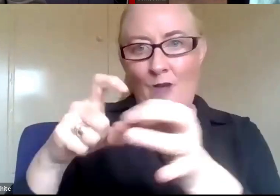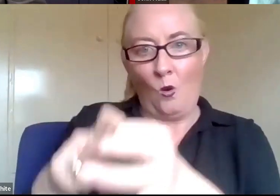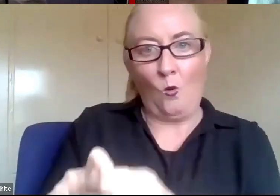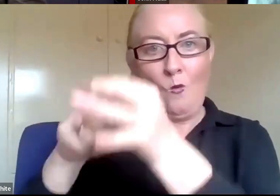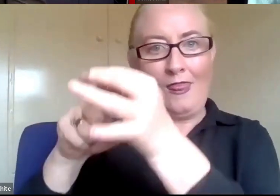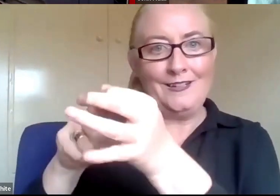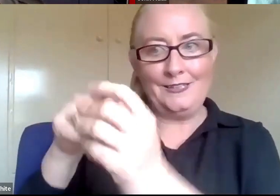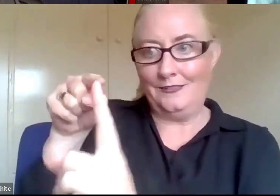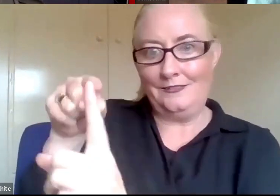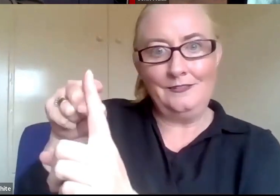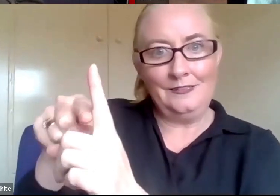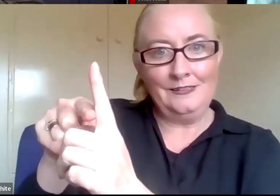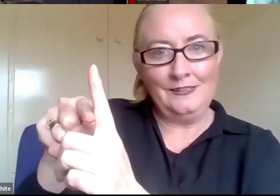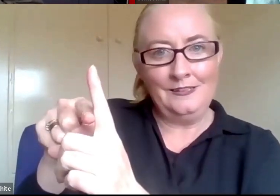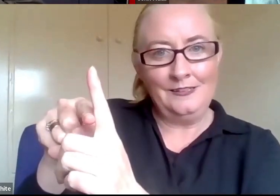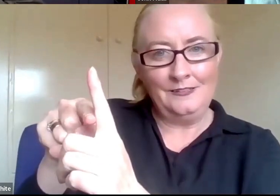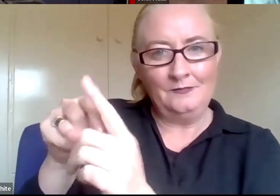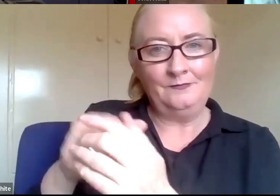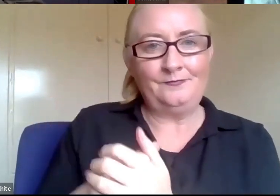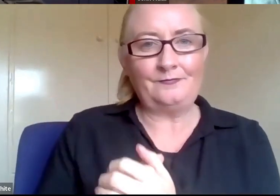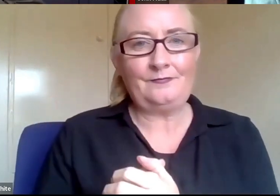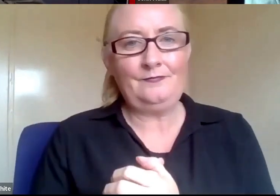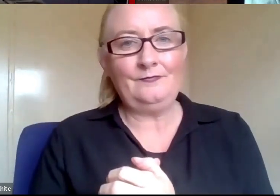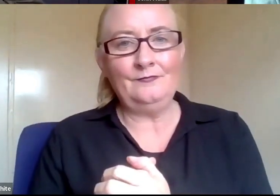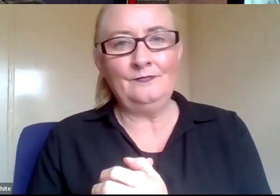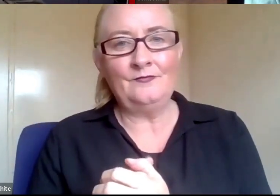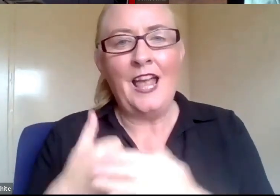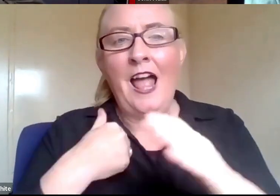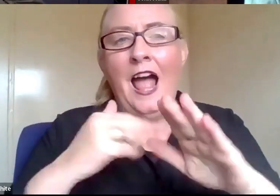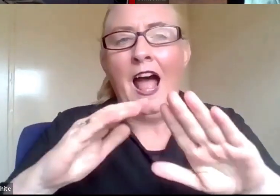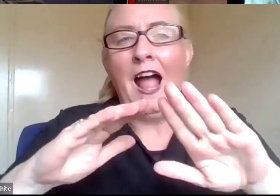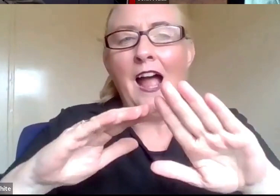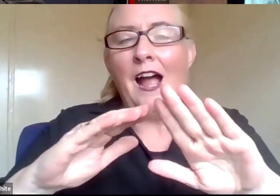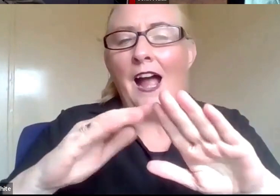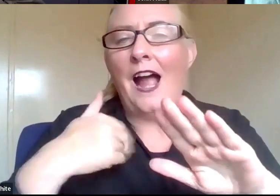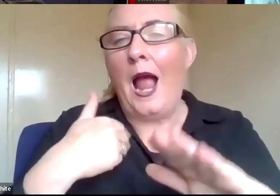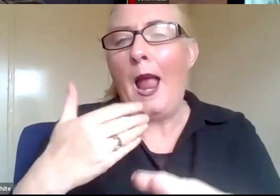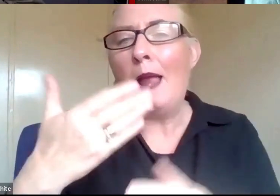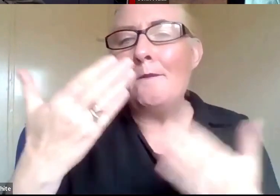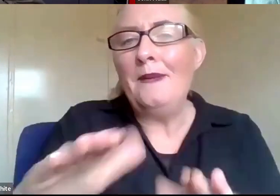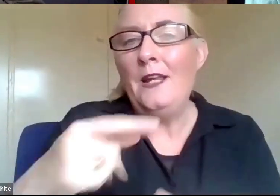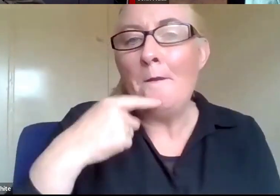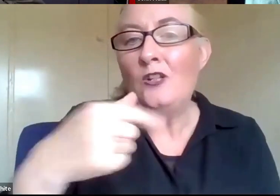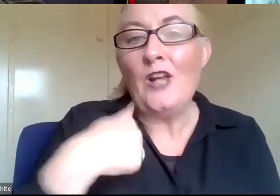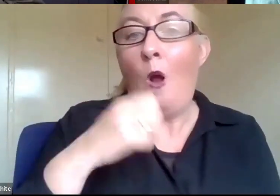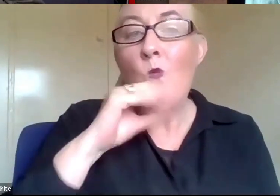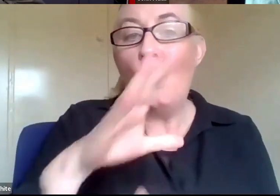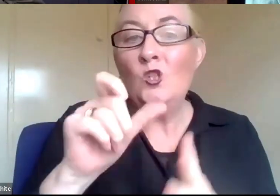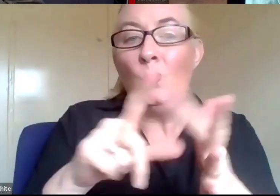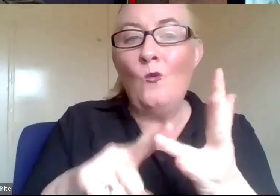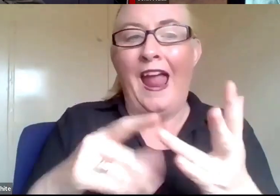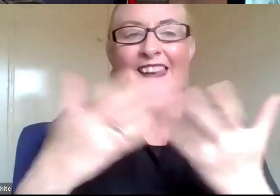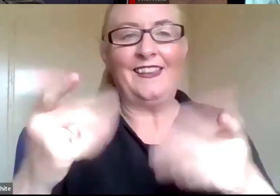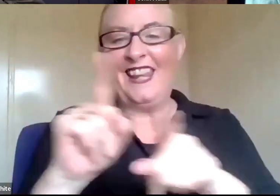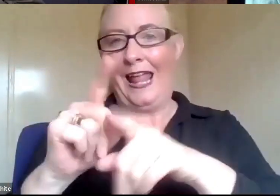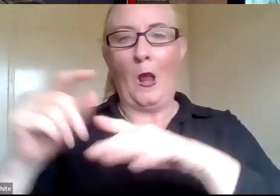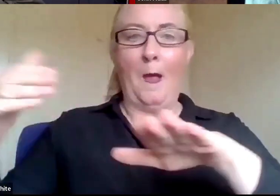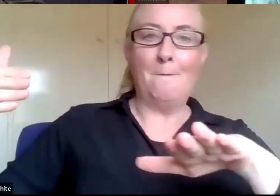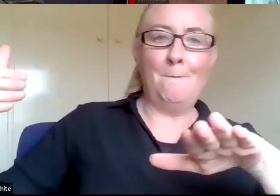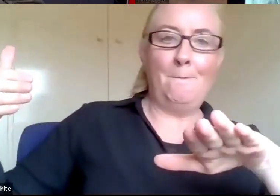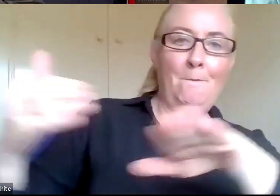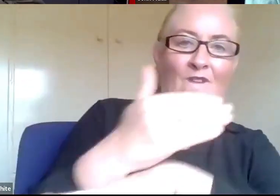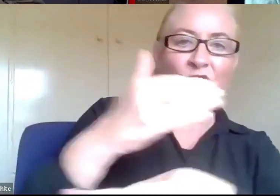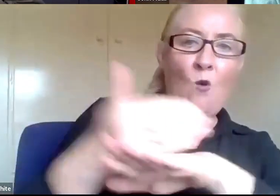do anything. They don't perform anything. But if you don't have them, everything you do will collapse.